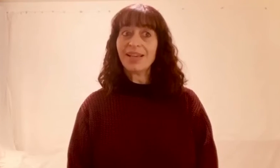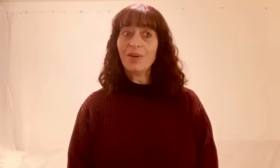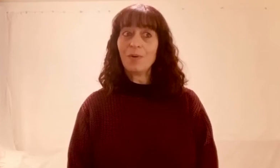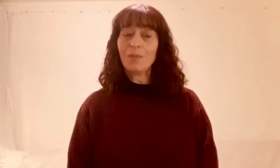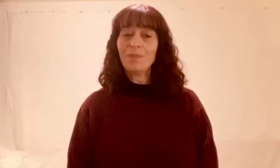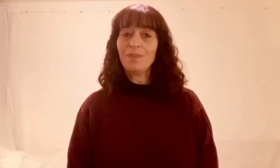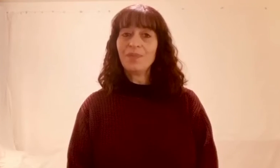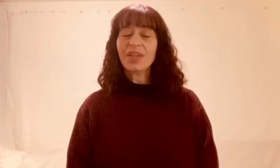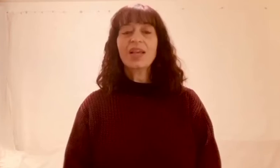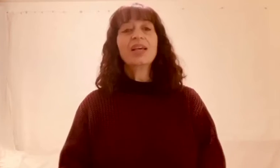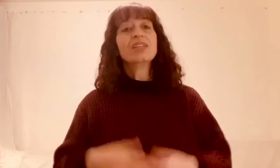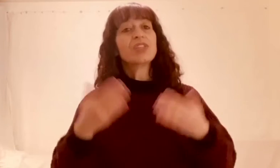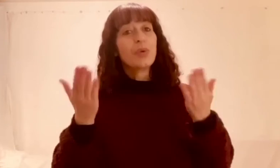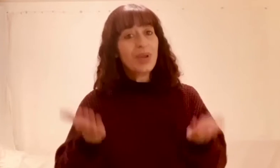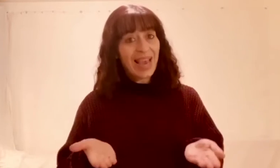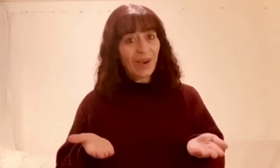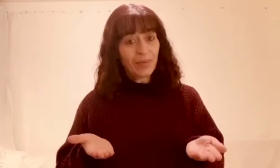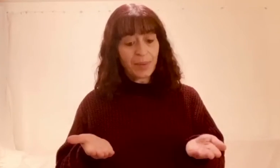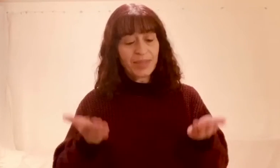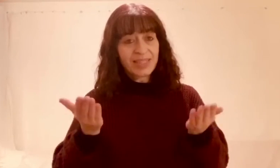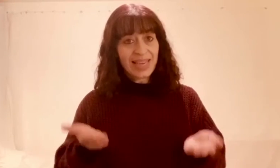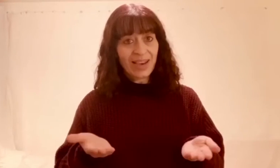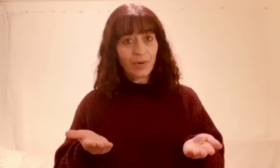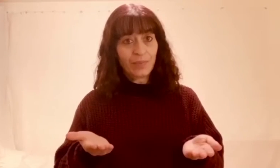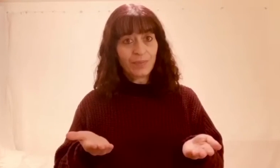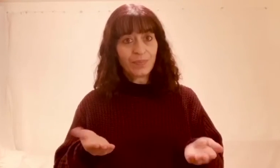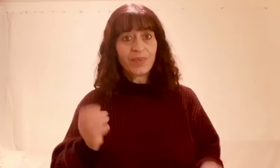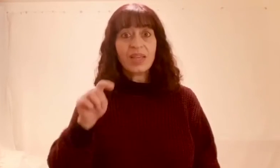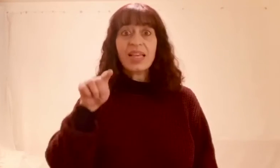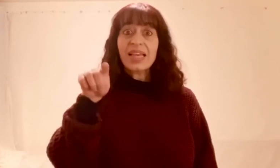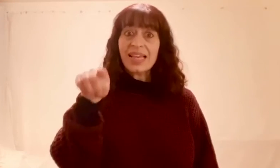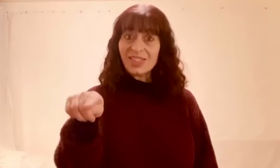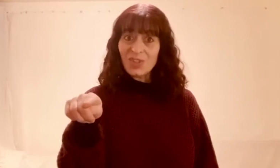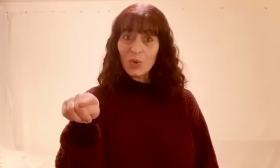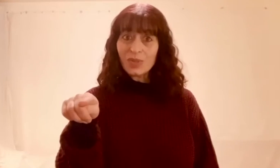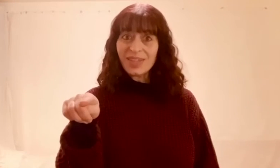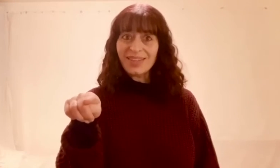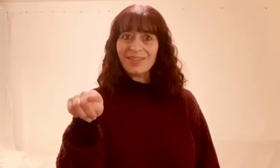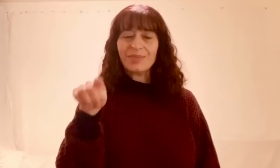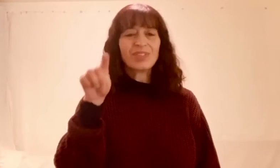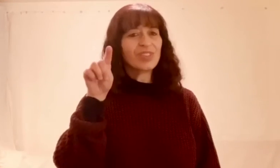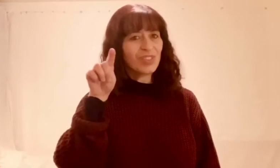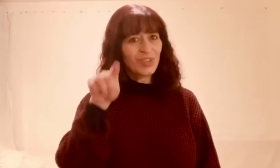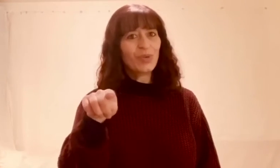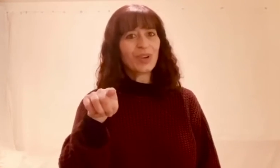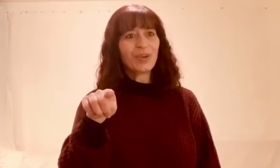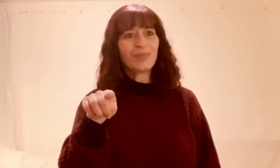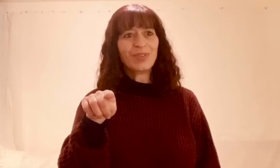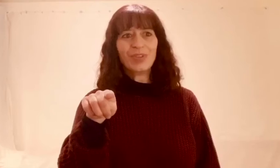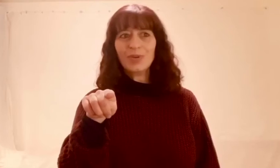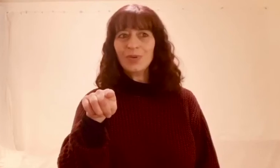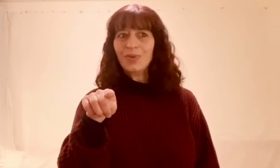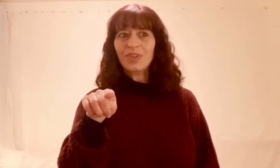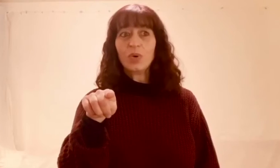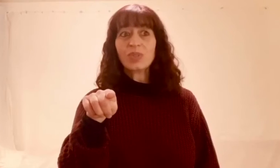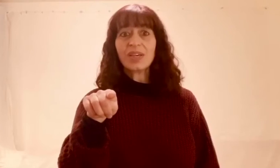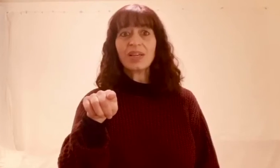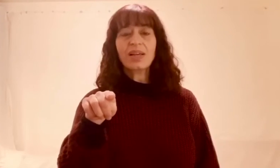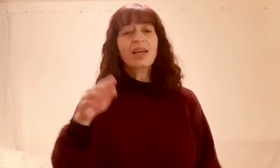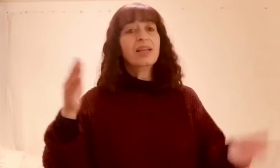along. So now, that means now, it's your turn. It's just your go, you, your turn to